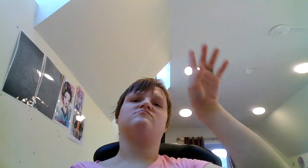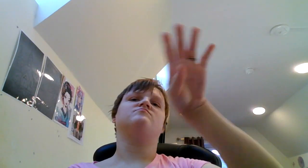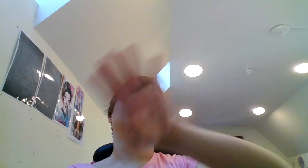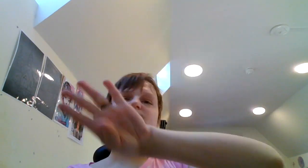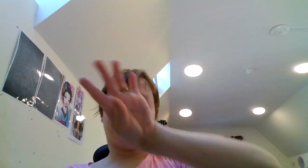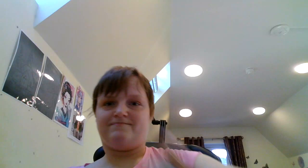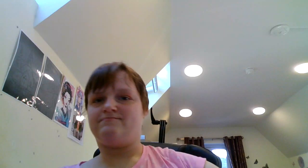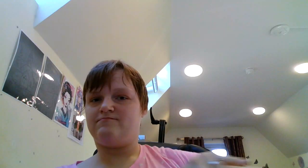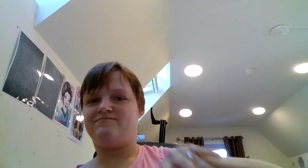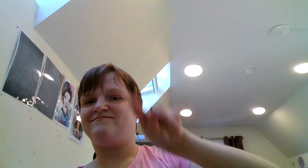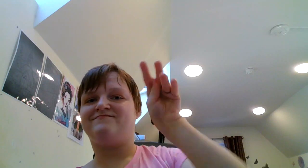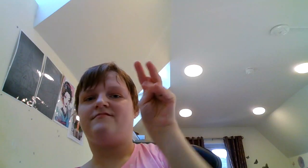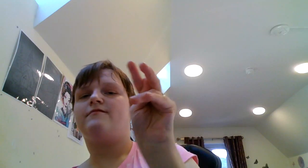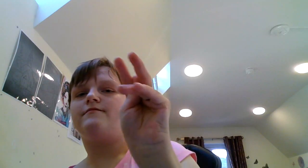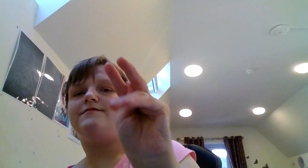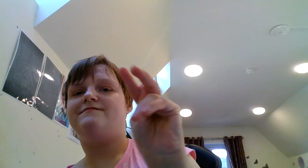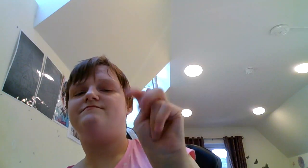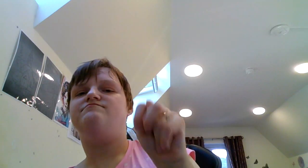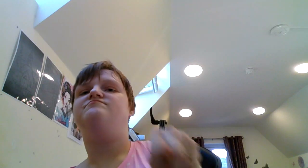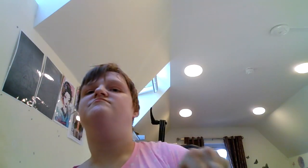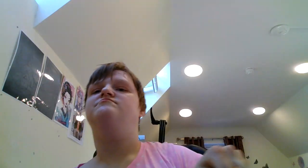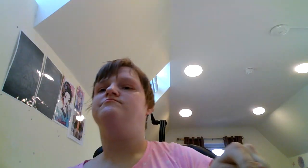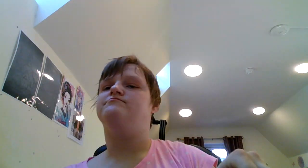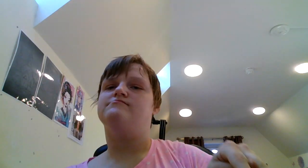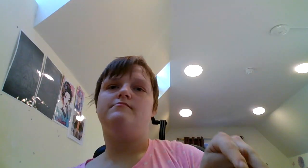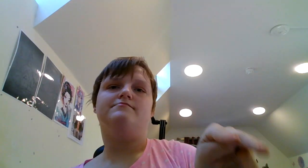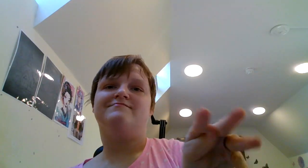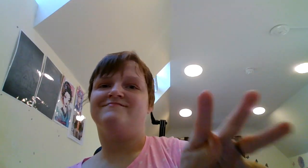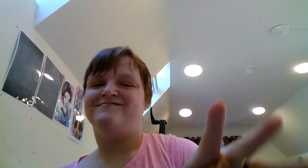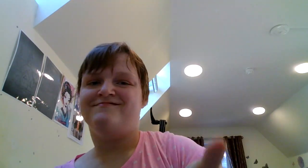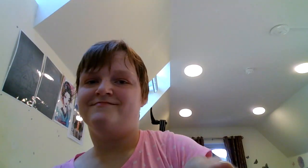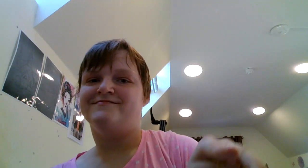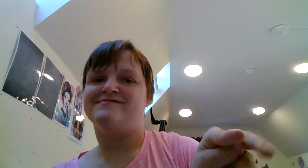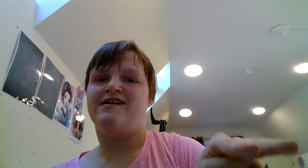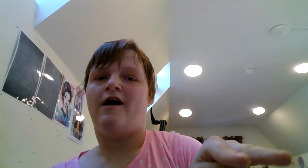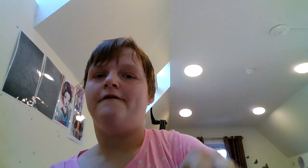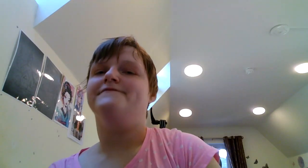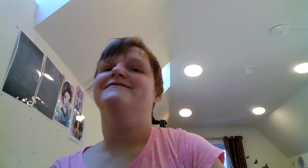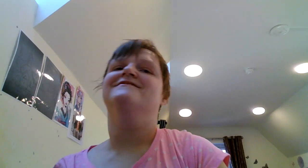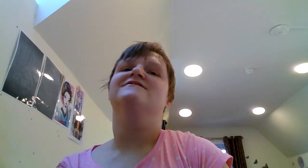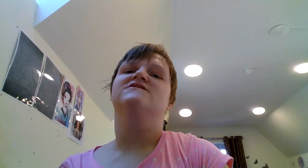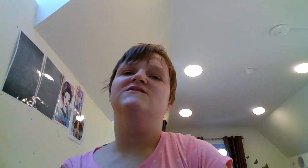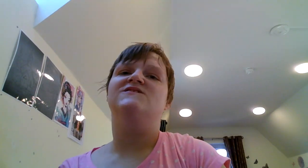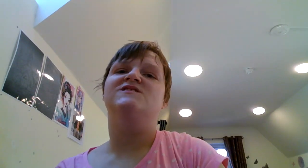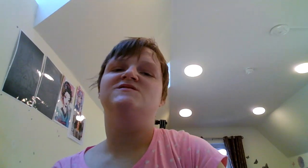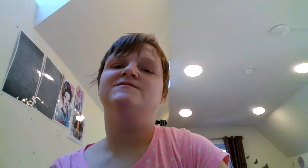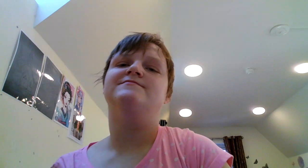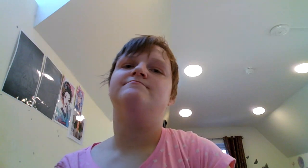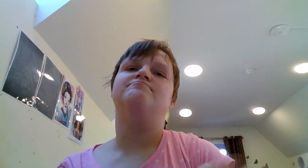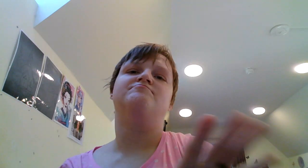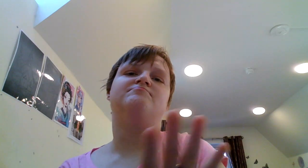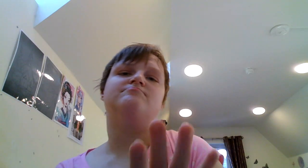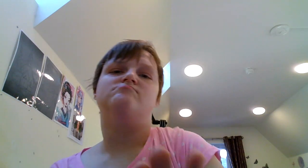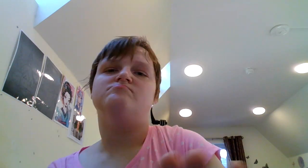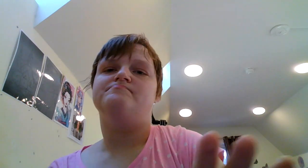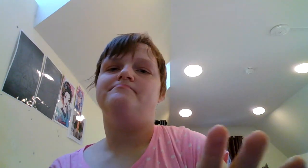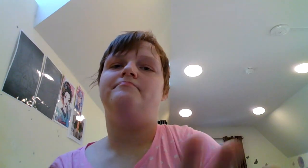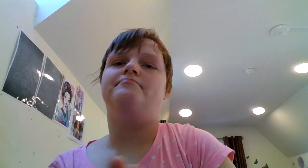second injection on the 23rd of January 1922. This time it was a complete success